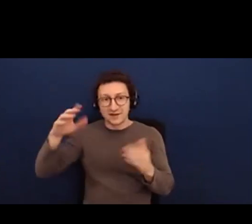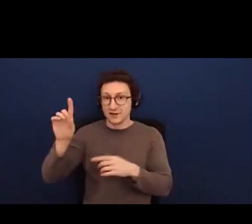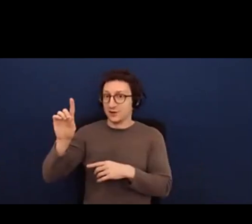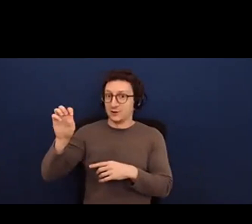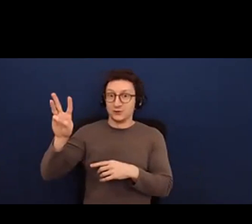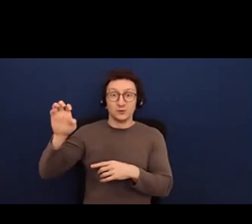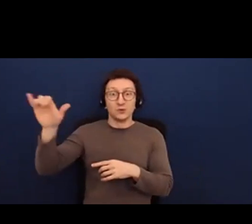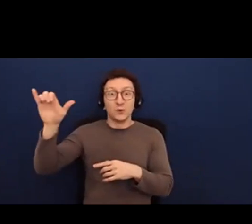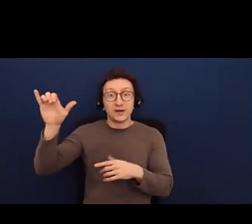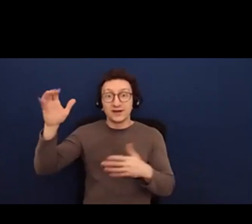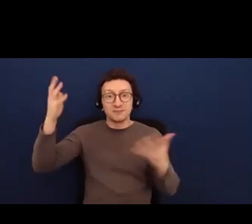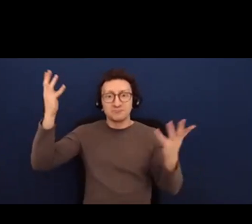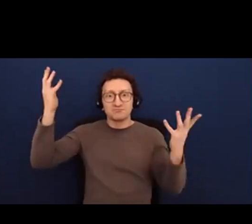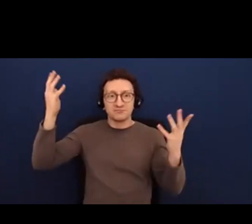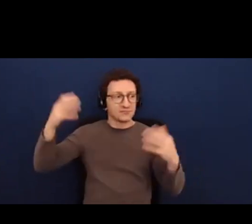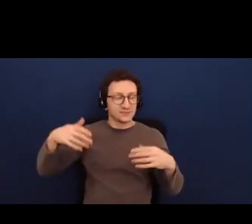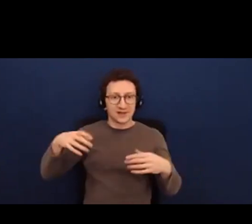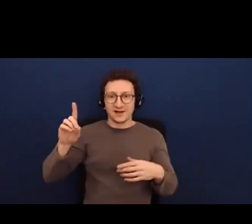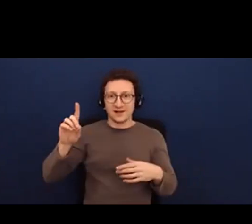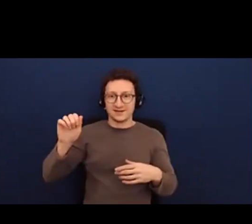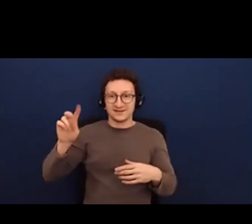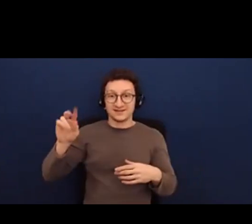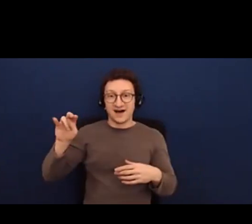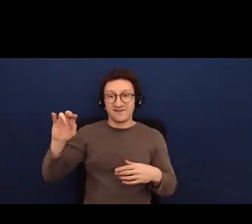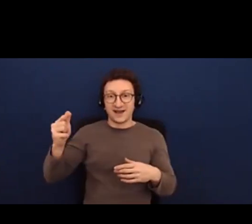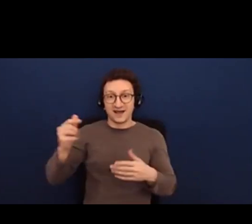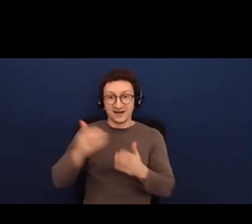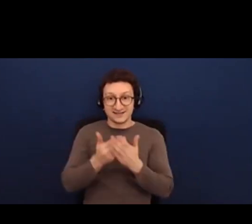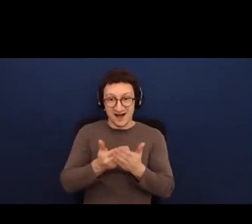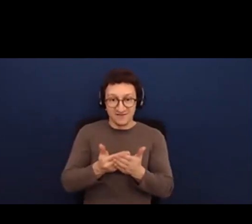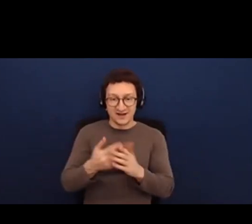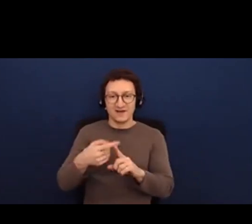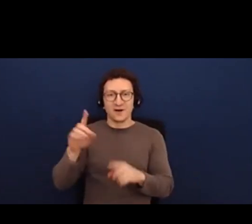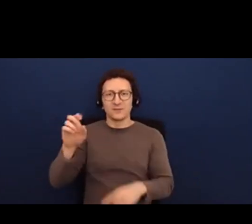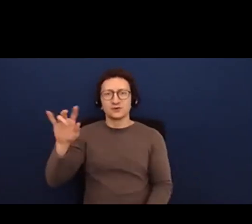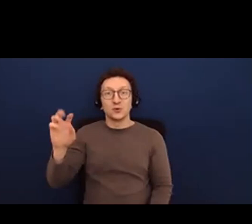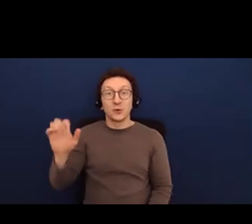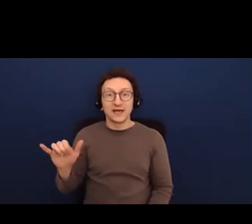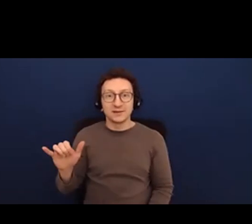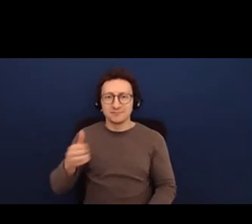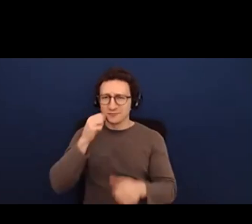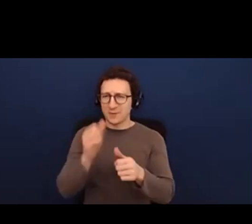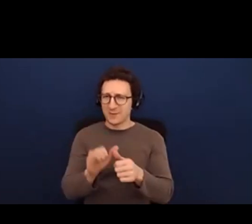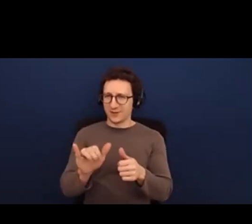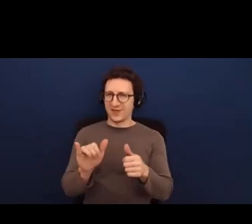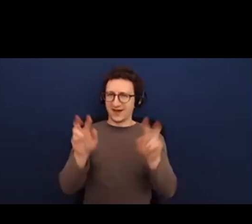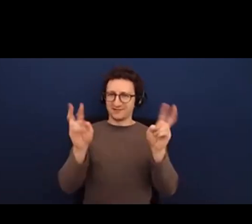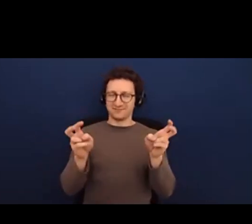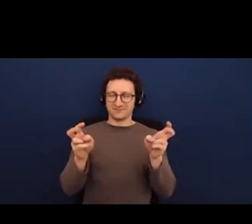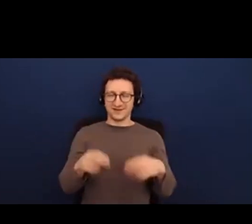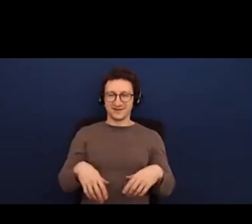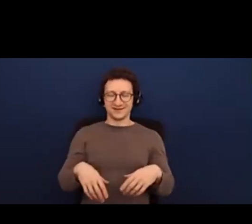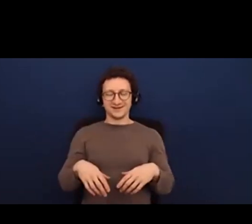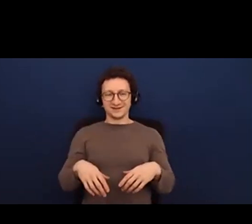Dewey. Davening from Dewey. I want you to remember that. It's an easy way.